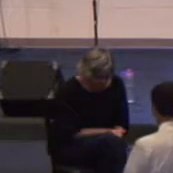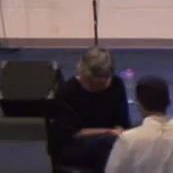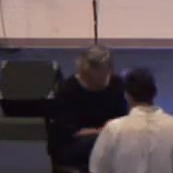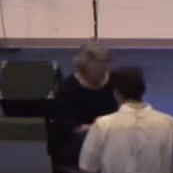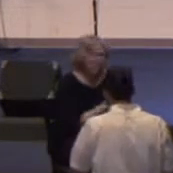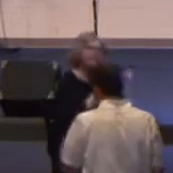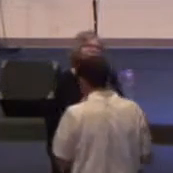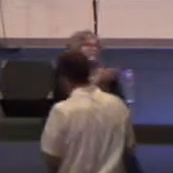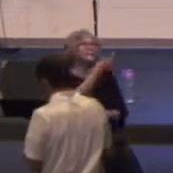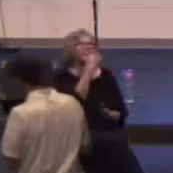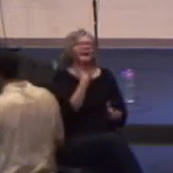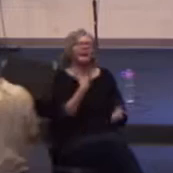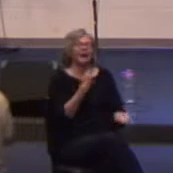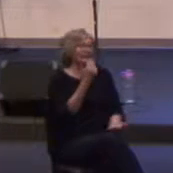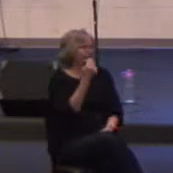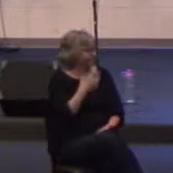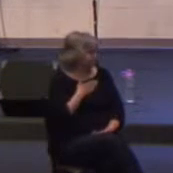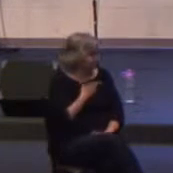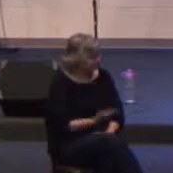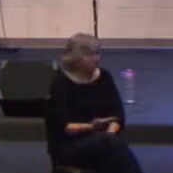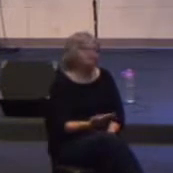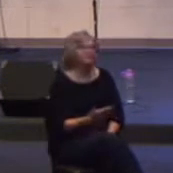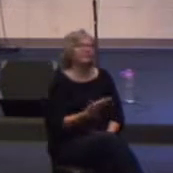God, I acknowledge that too often in my own life,